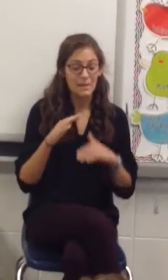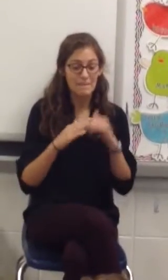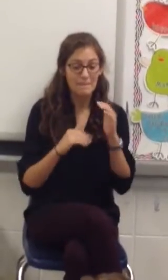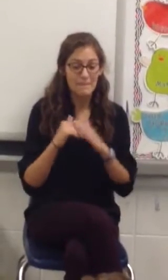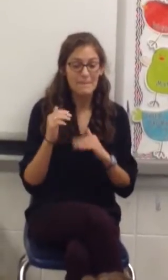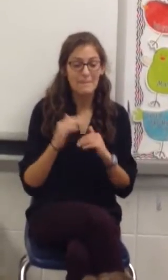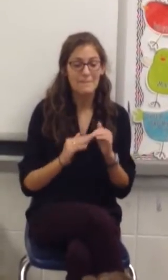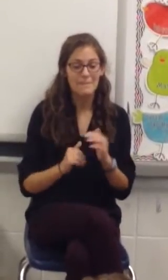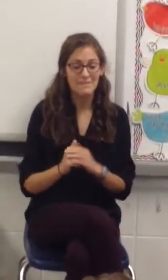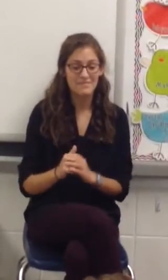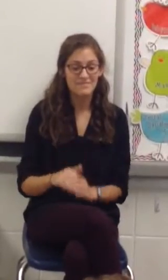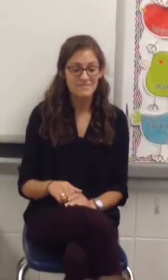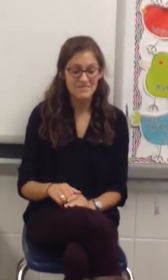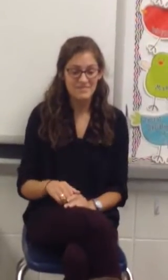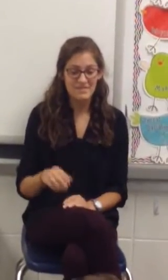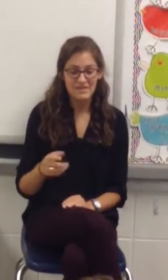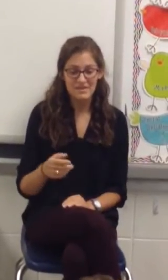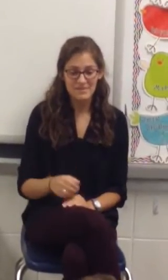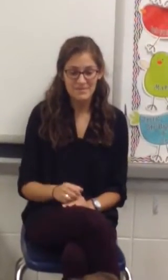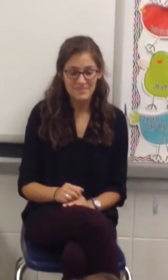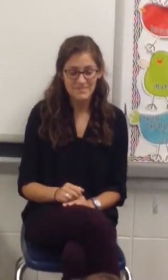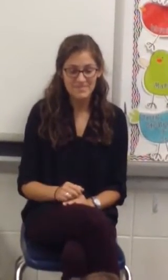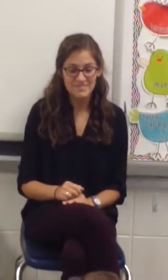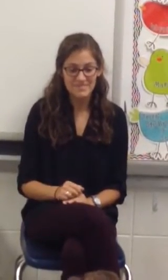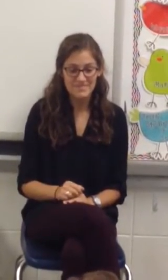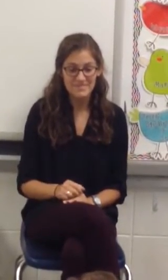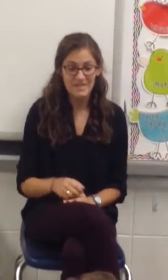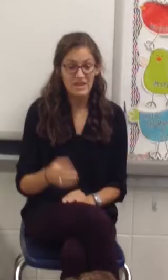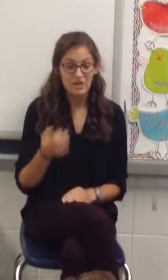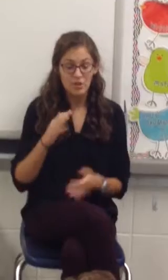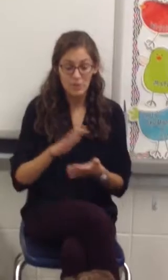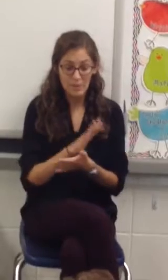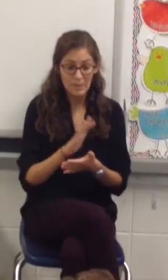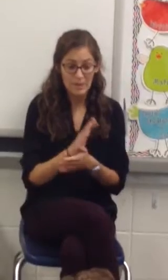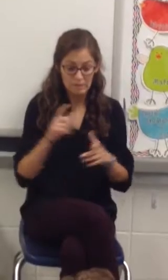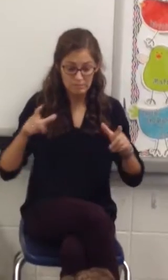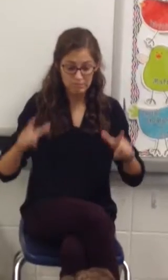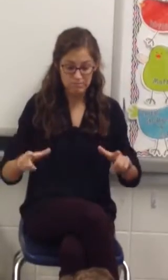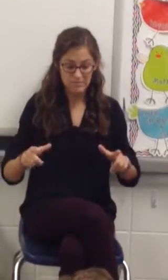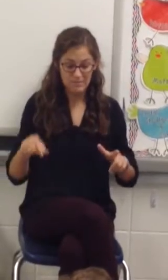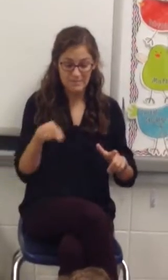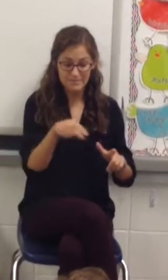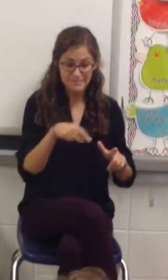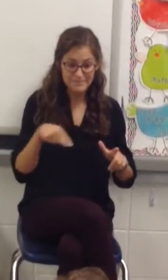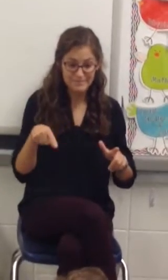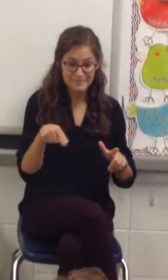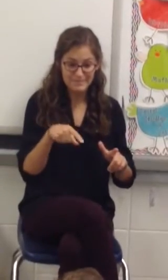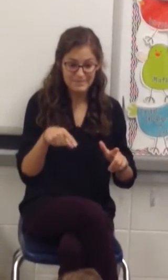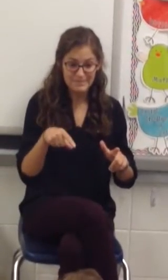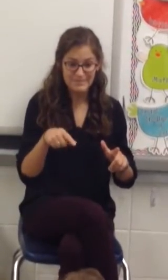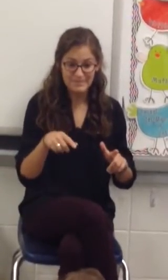whatever you made, okay? Do not get your people or your trees or any of that. Don't get any of that. Just get your